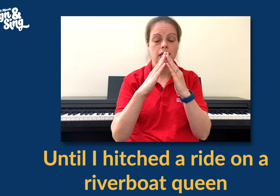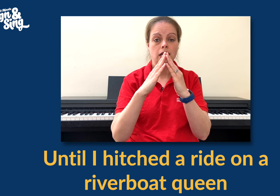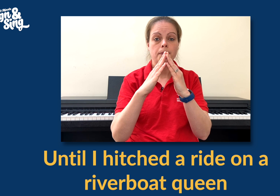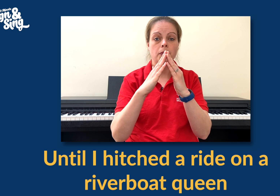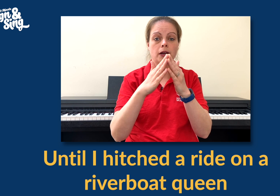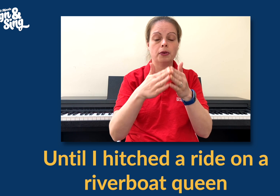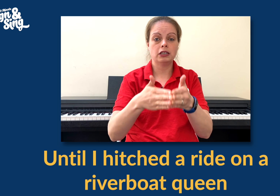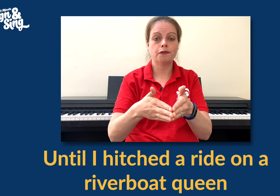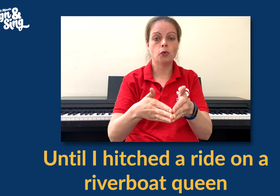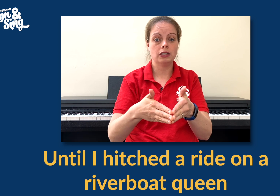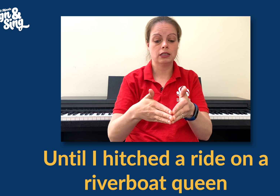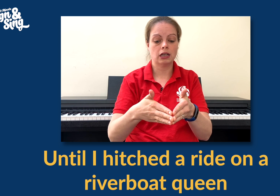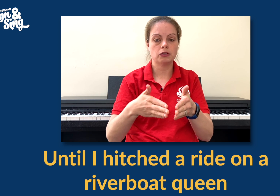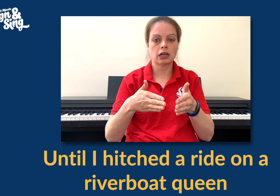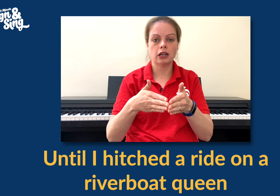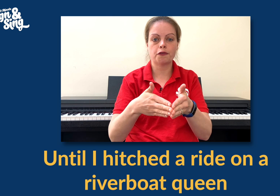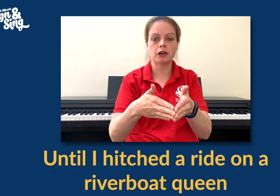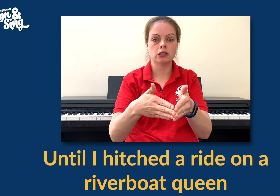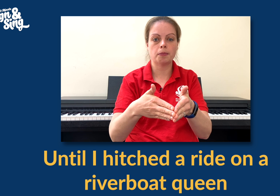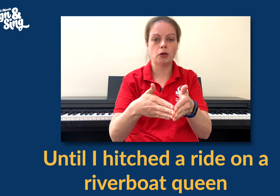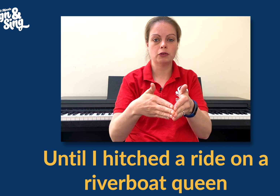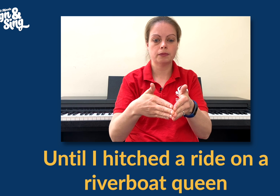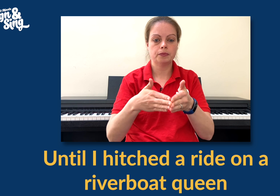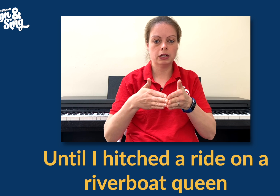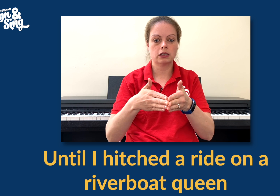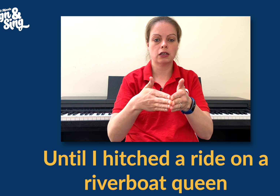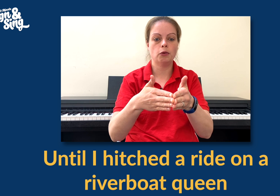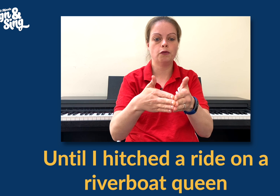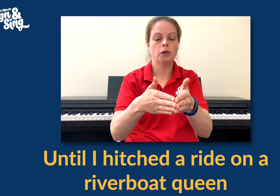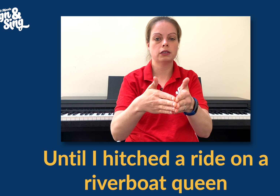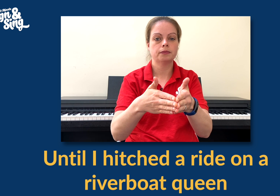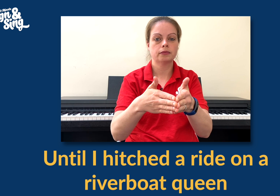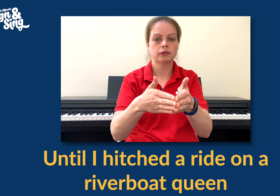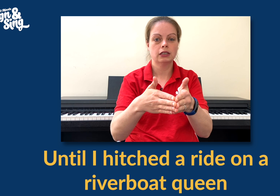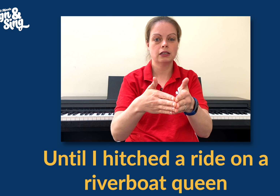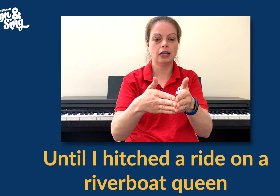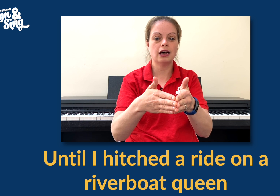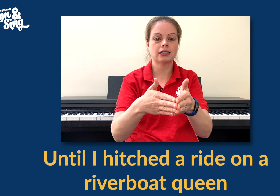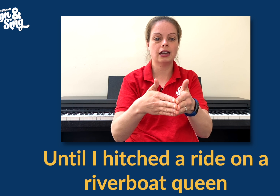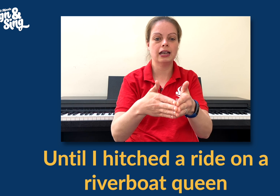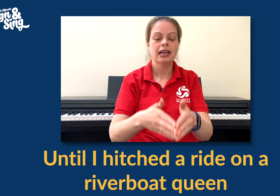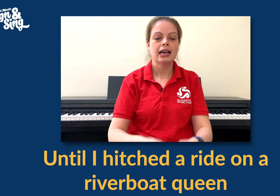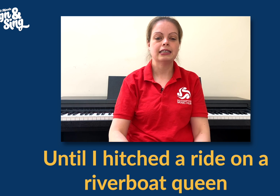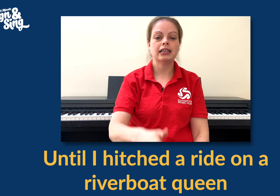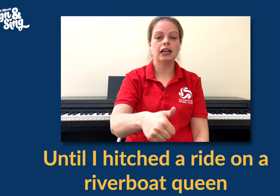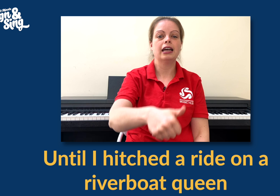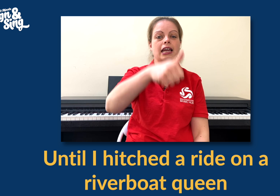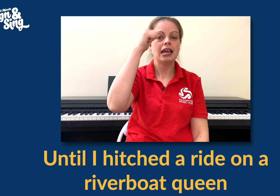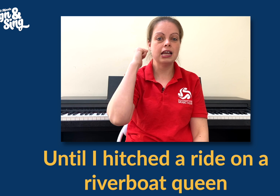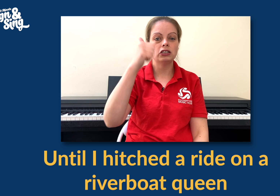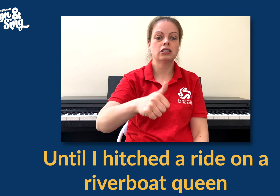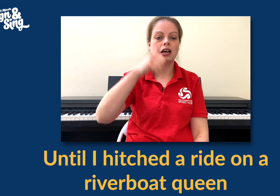city, but we're going to point it forwards this time, so it's kind of like the front of a boat, and it's just going to move forward. So the last line, until